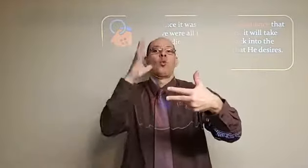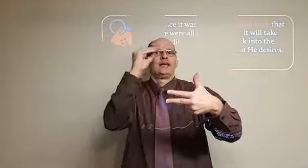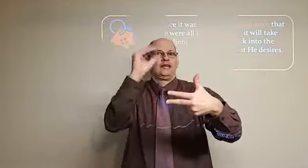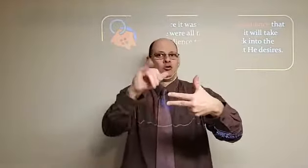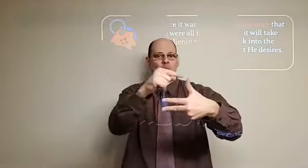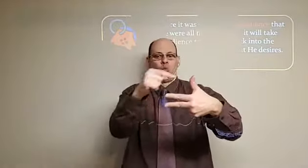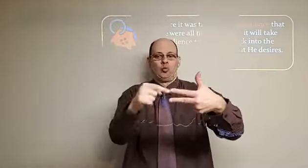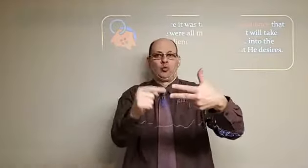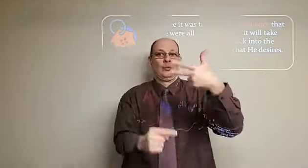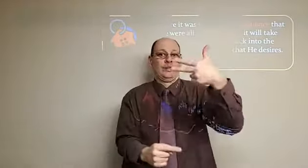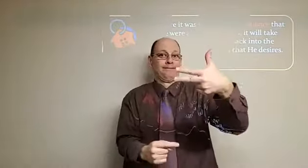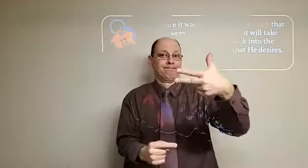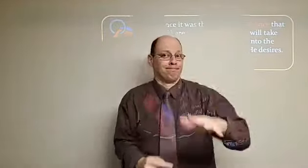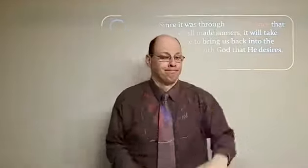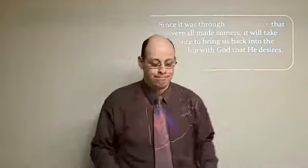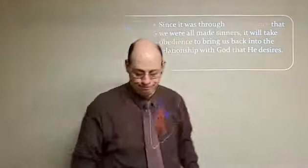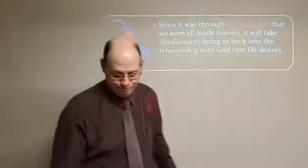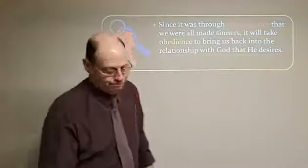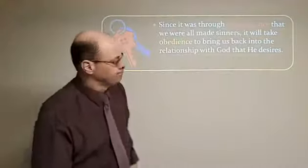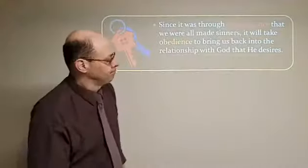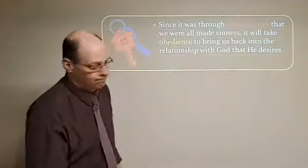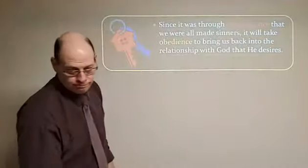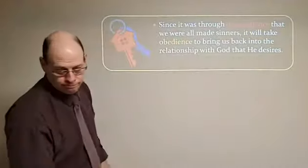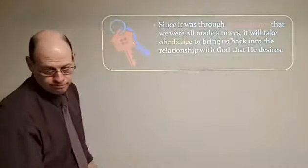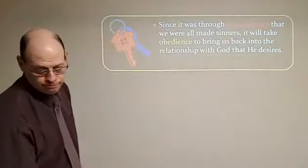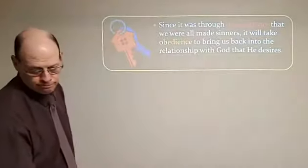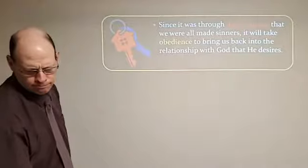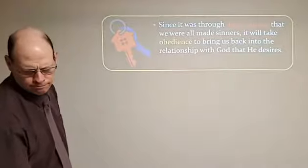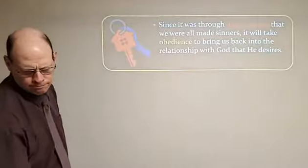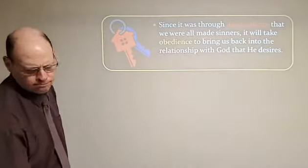I want to teach you about this as we move along in this lesson